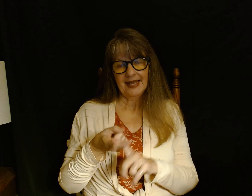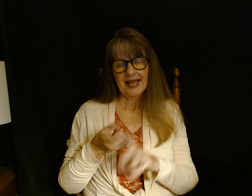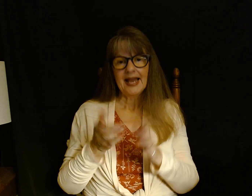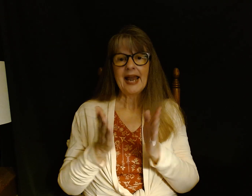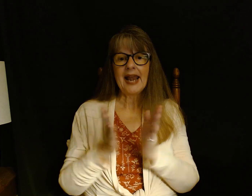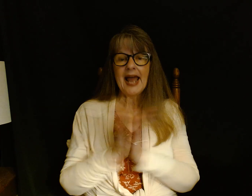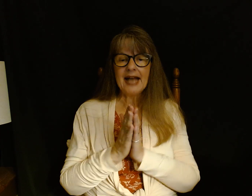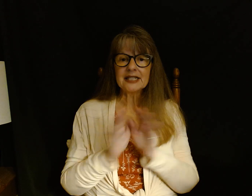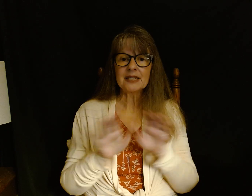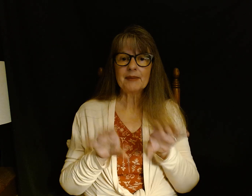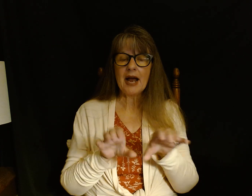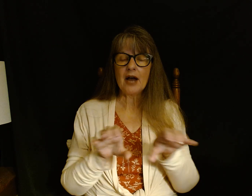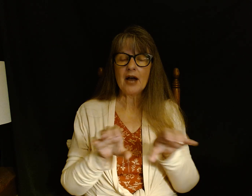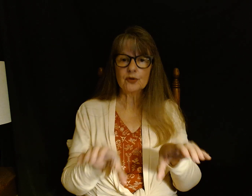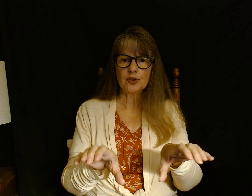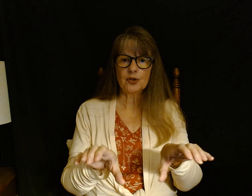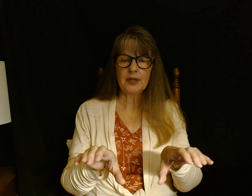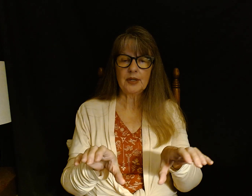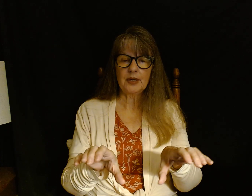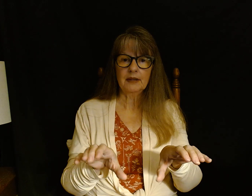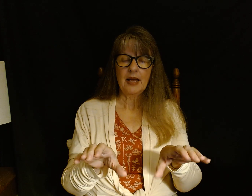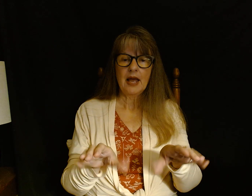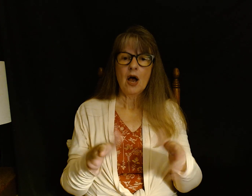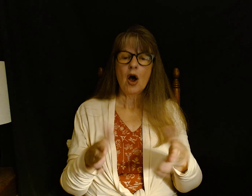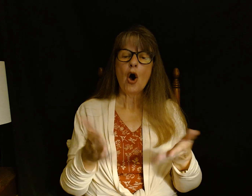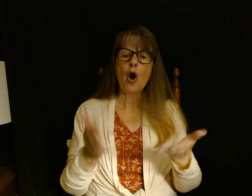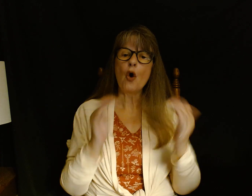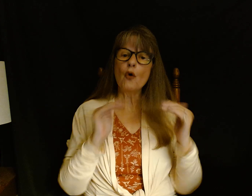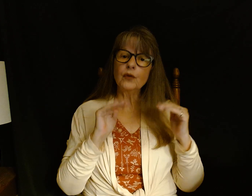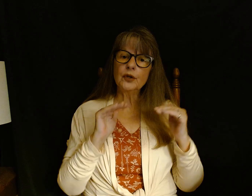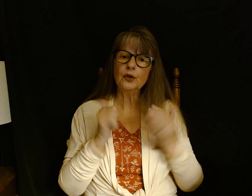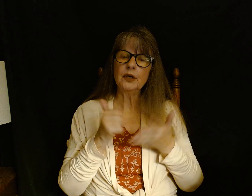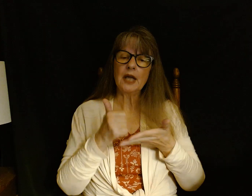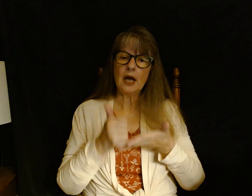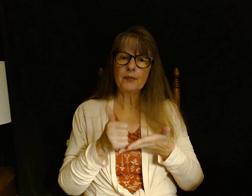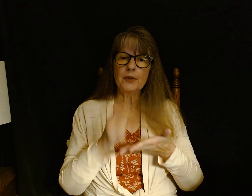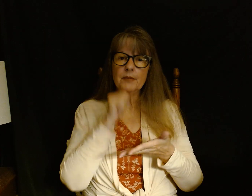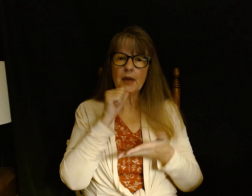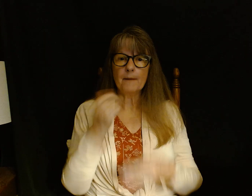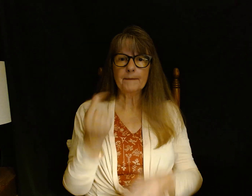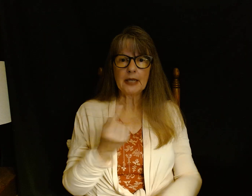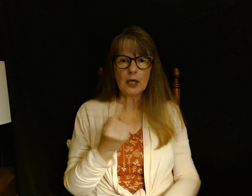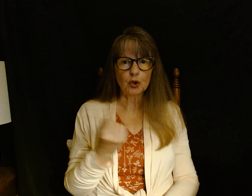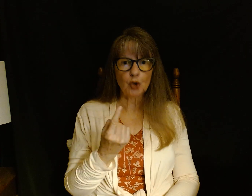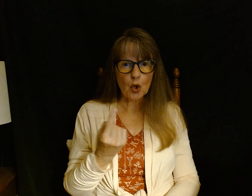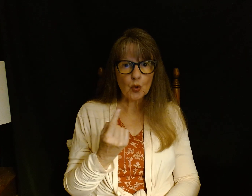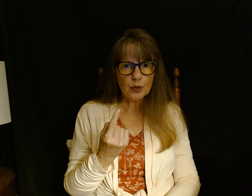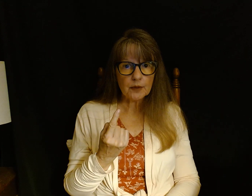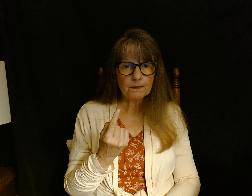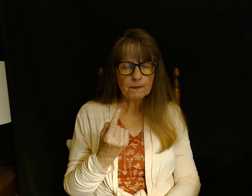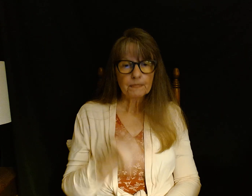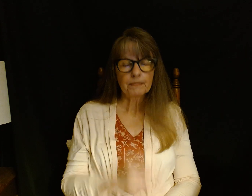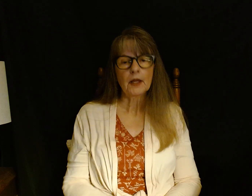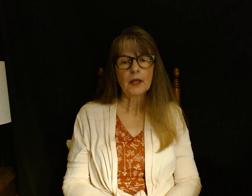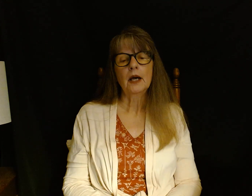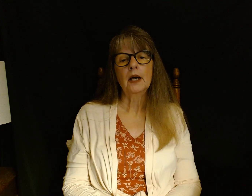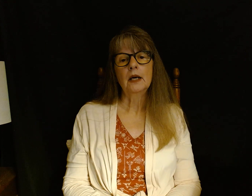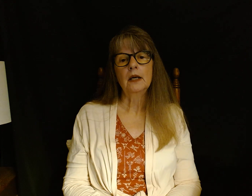And ask them how they're doing. Hopefully you can help them not be alone. And